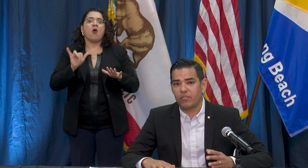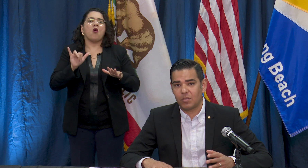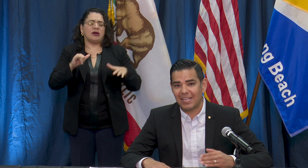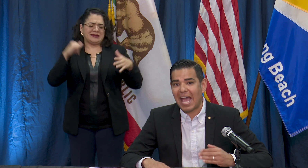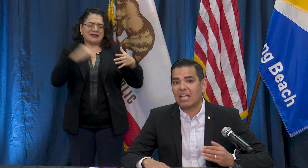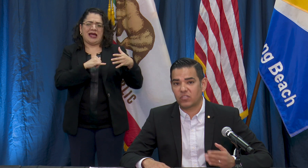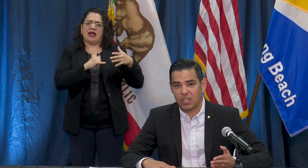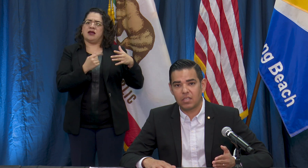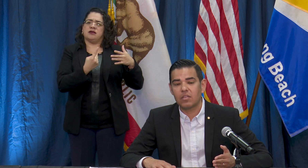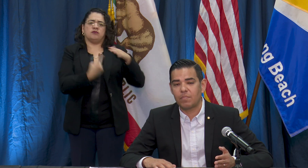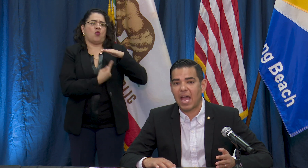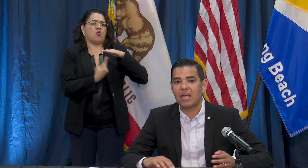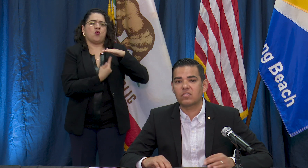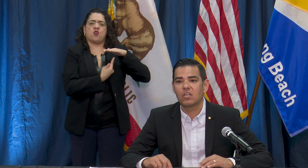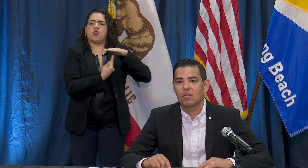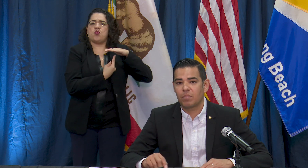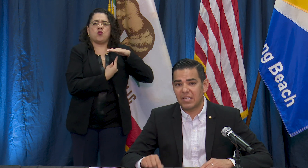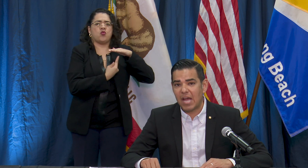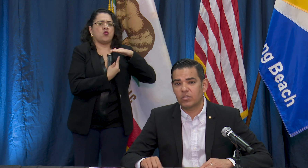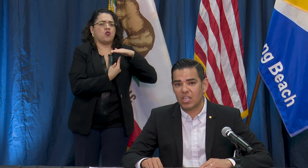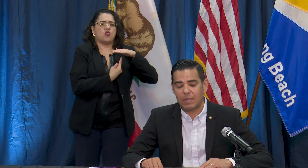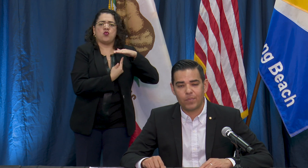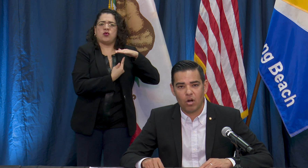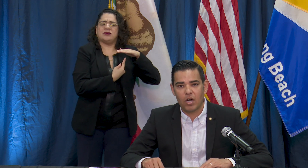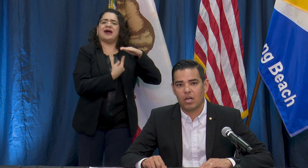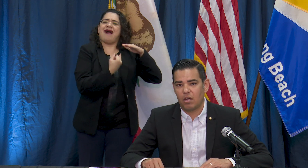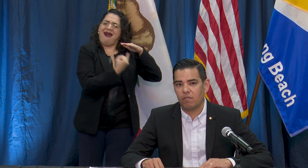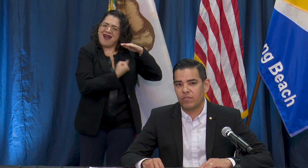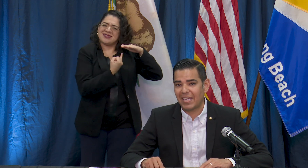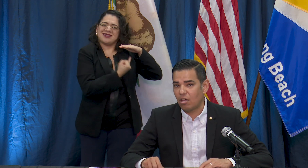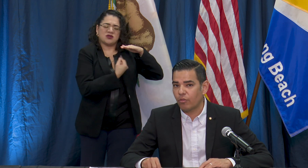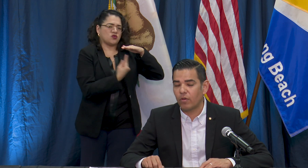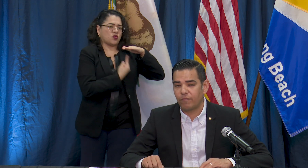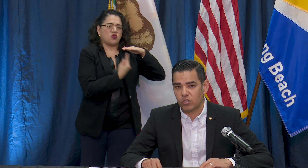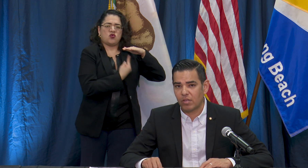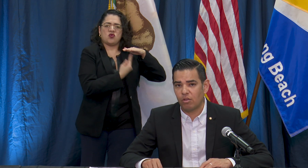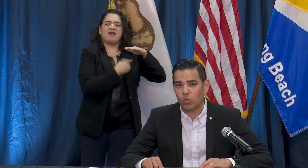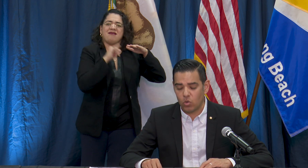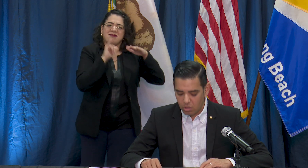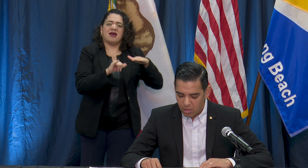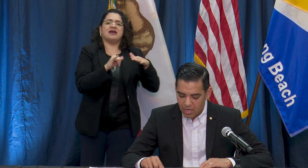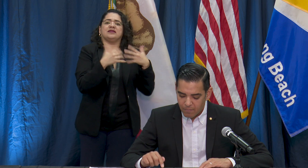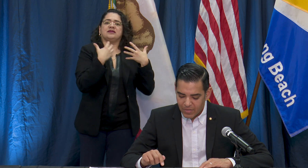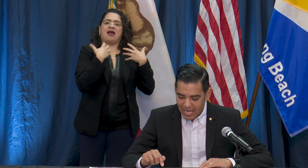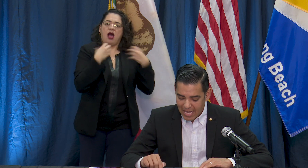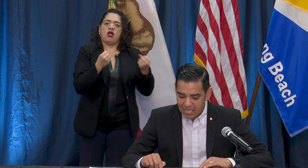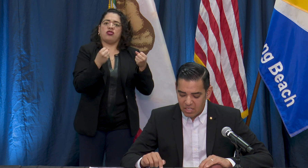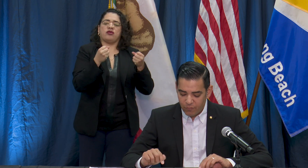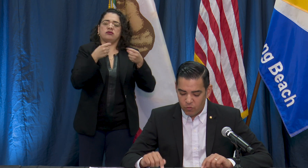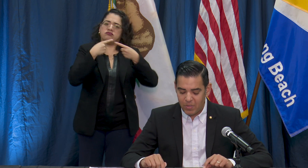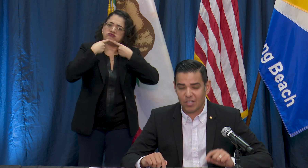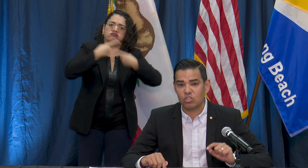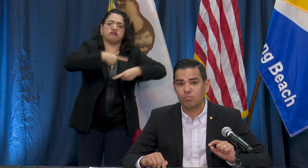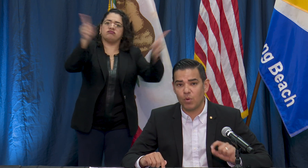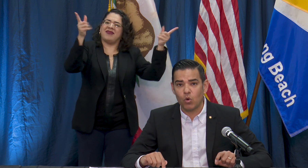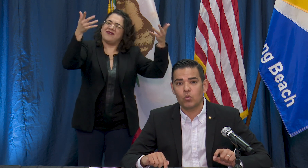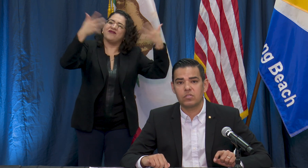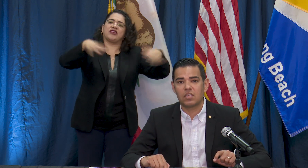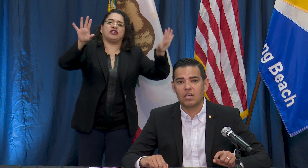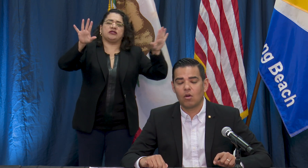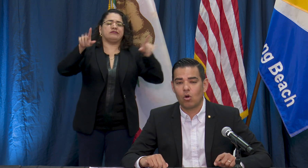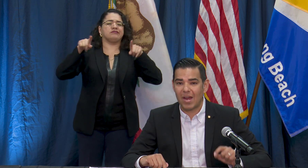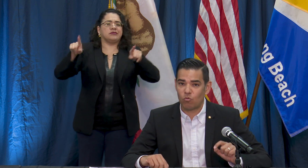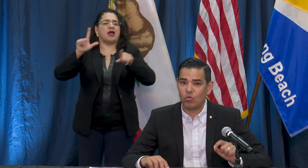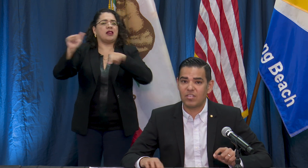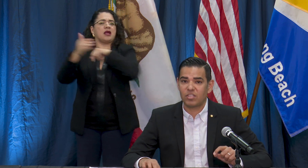also obviously been asking in the past, but now it's going to be part of the official health order. And if you've been